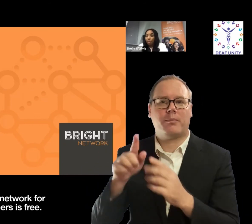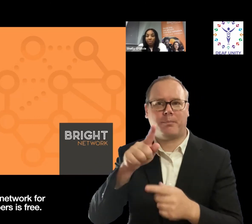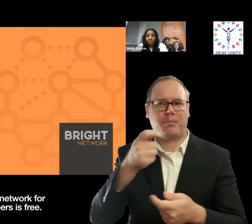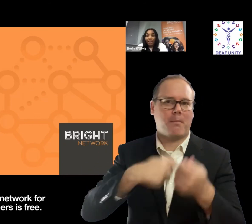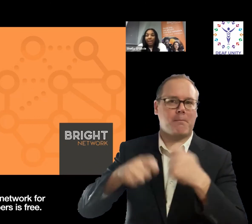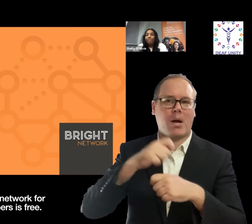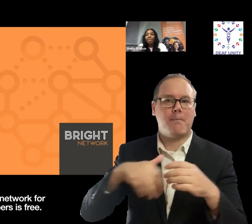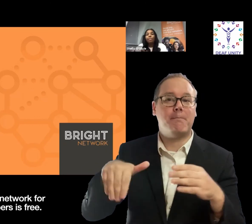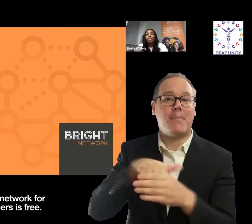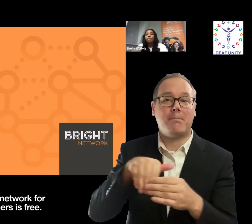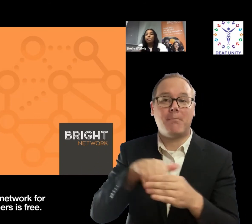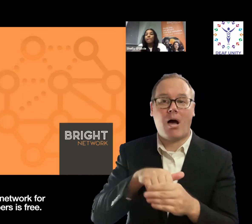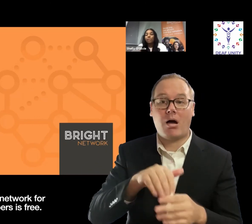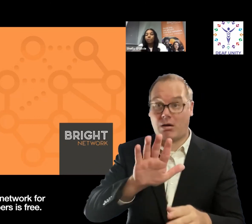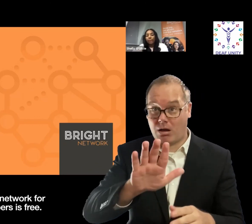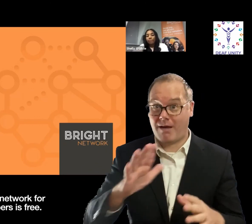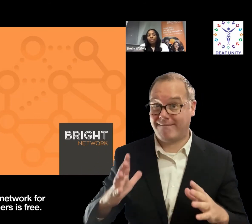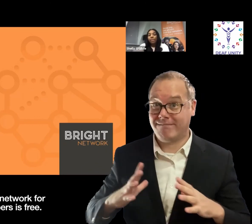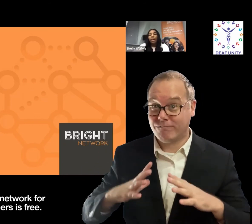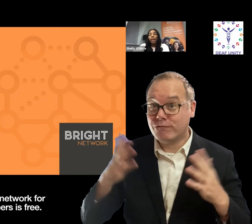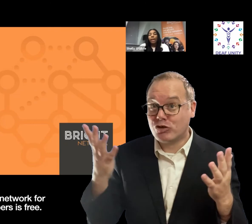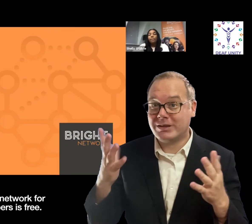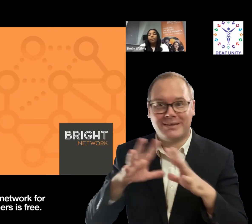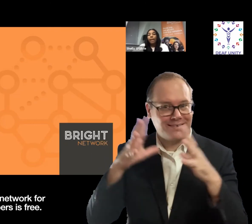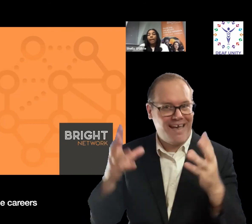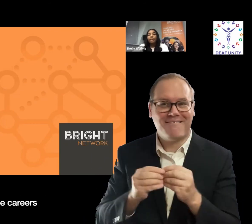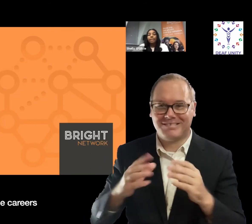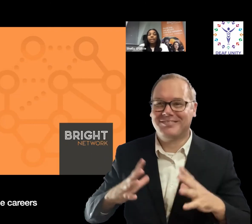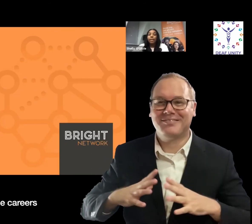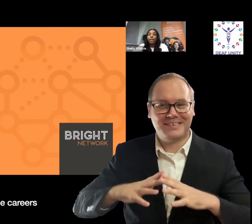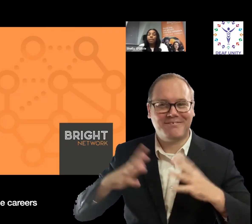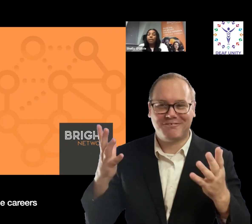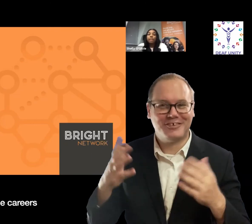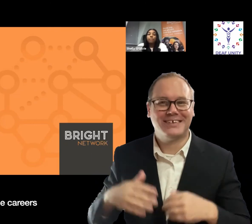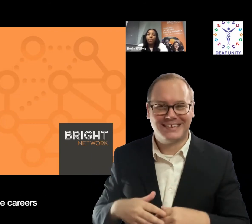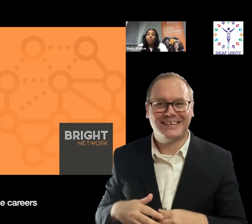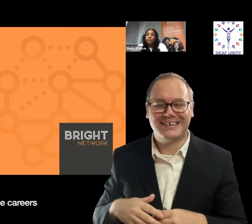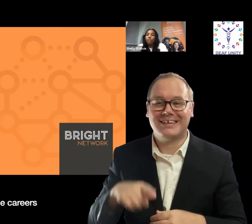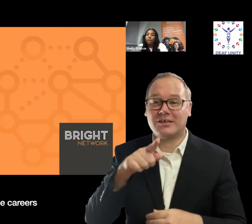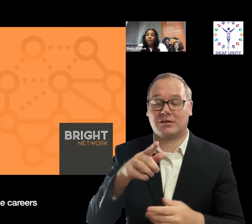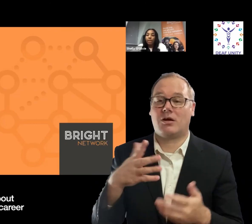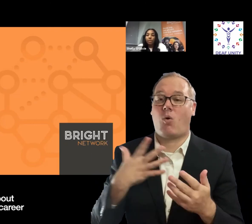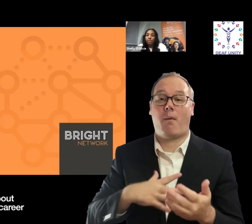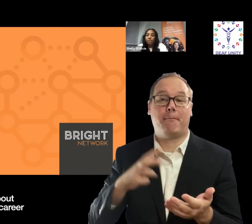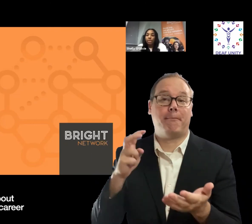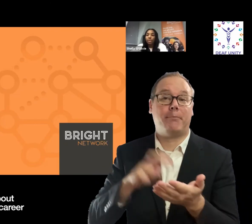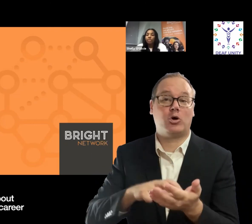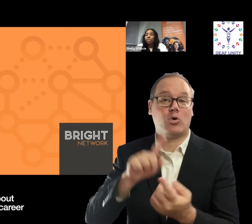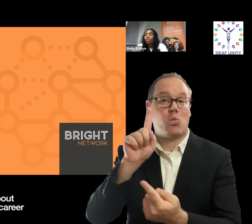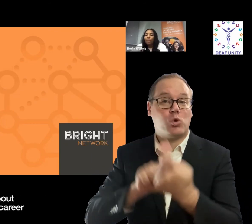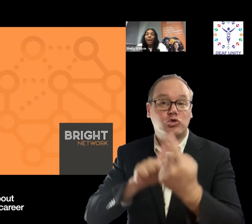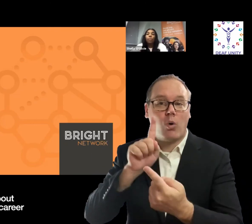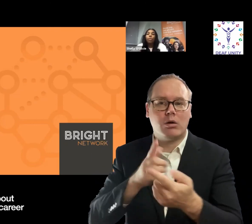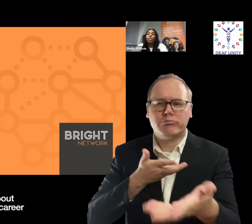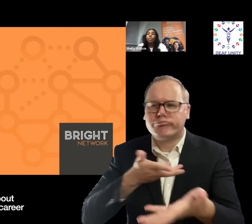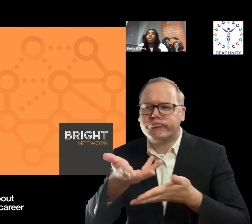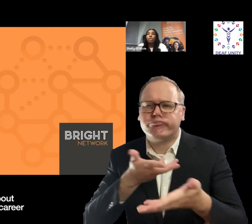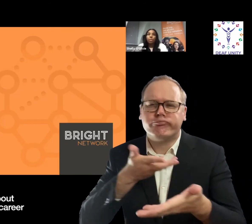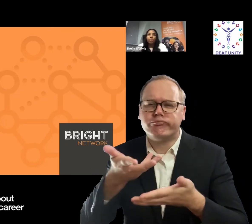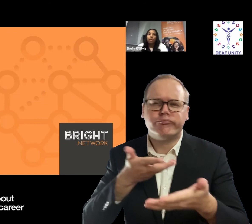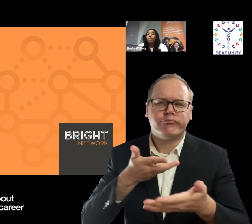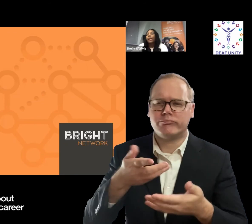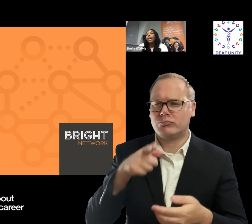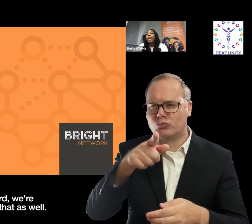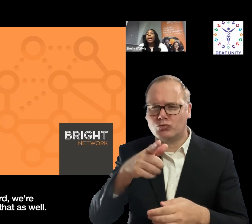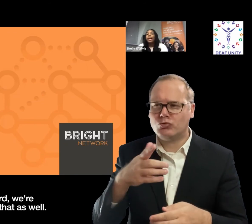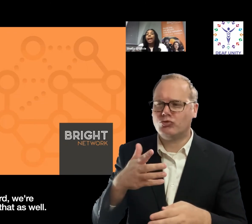network for free. Everything we do for members is free. And if you'd like to book a one-to-one careers consultation just to talk about what you're doing